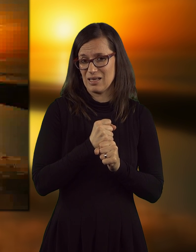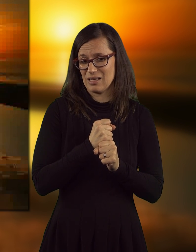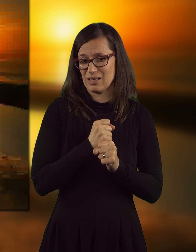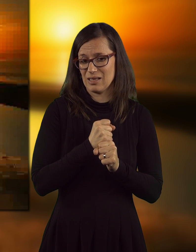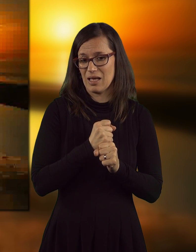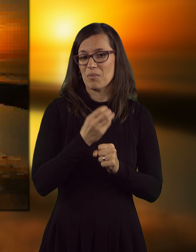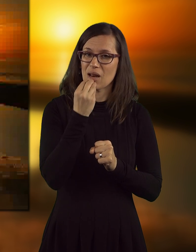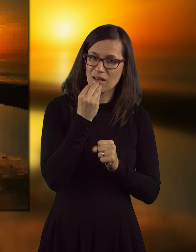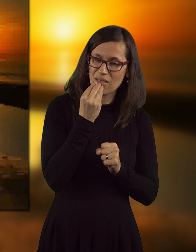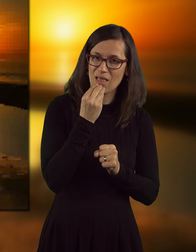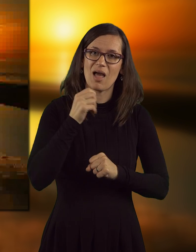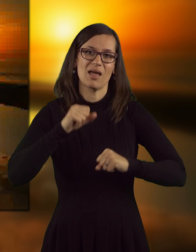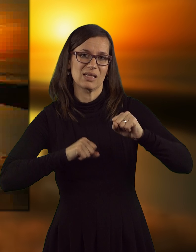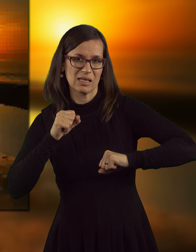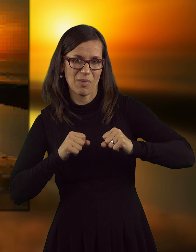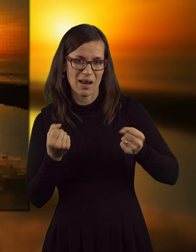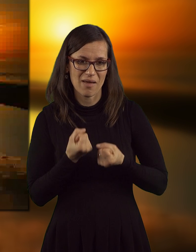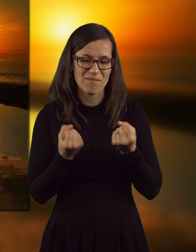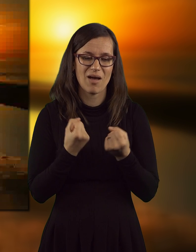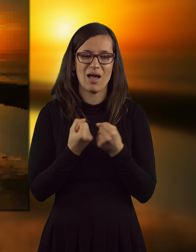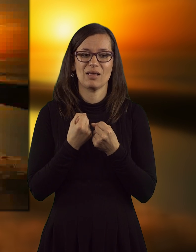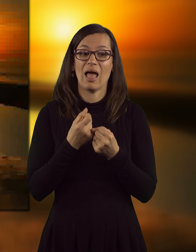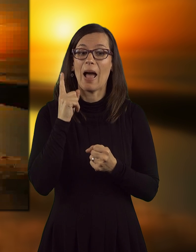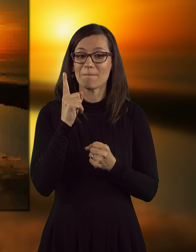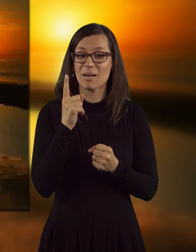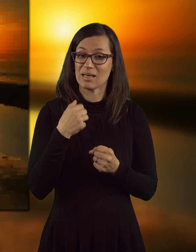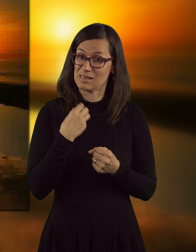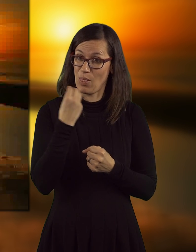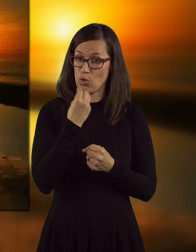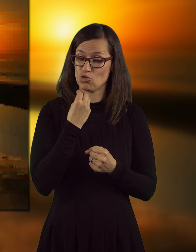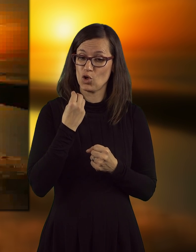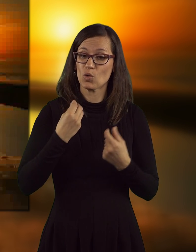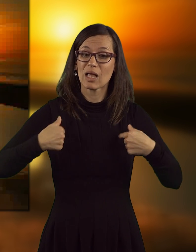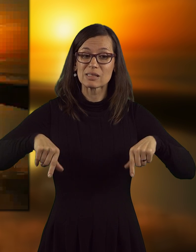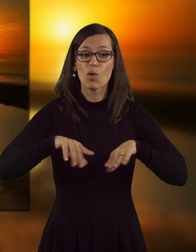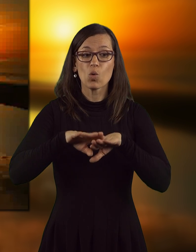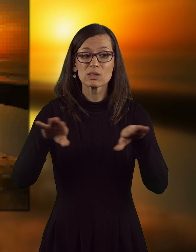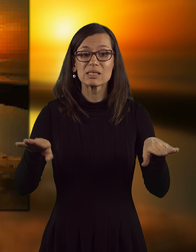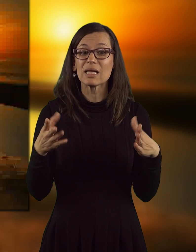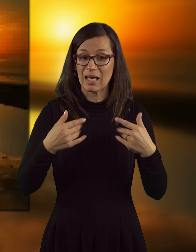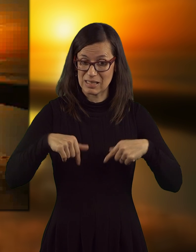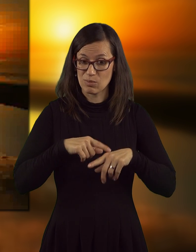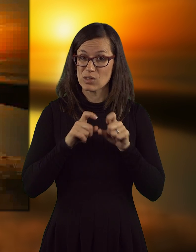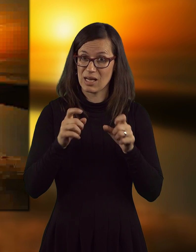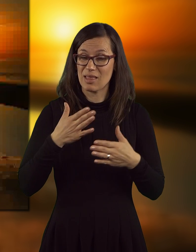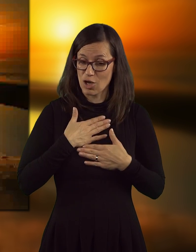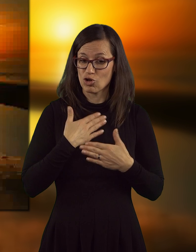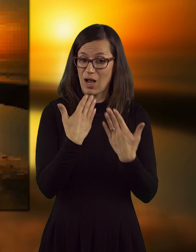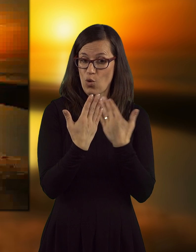Nutrition, exercise. But I've learned that We all are where we